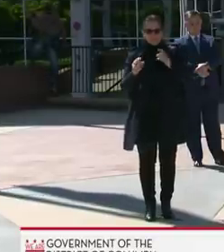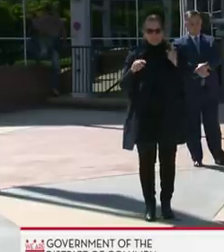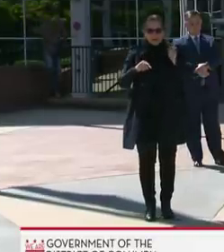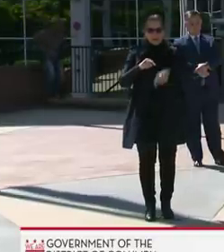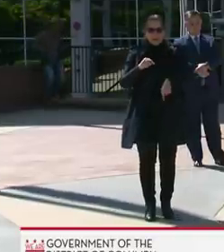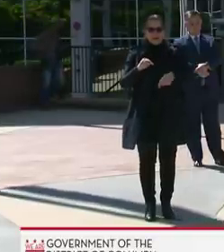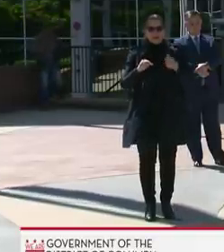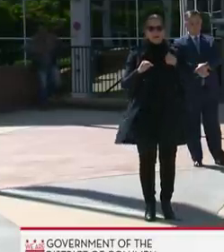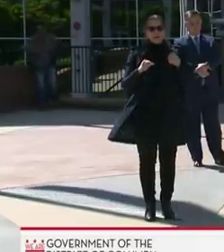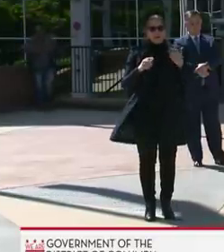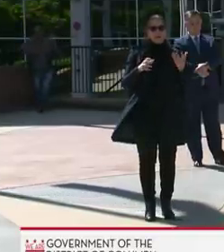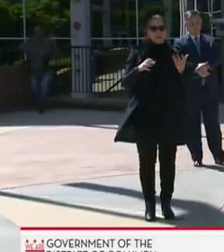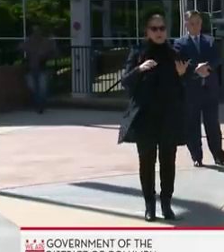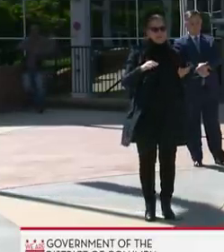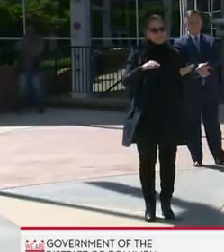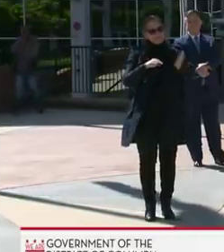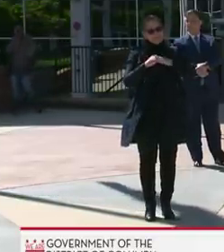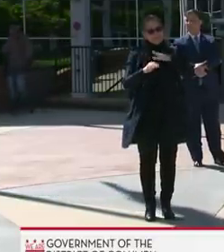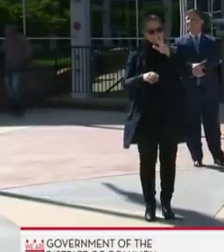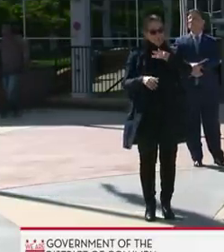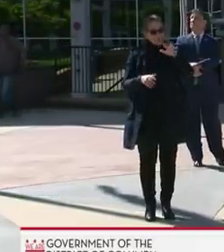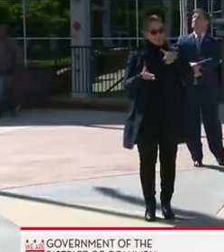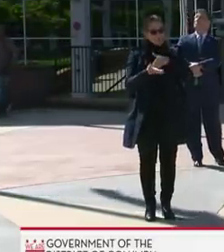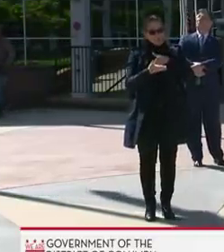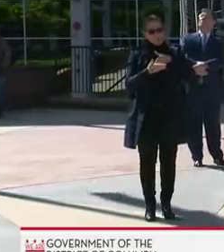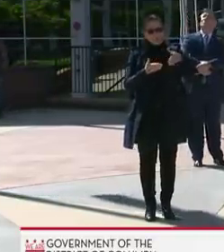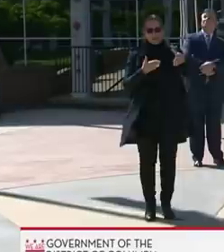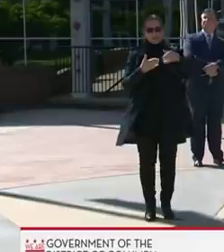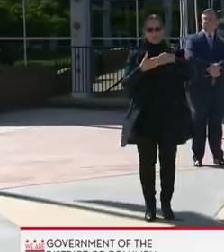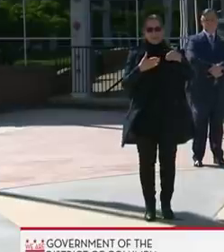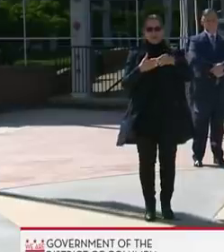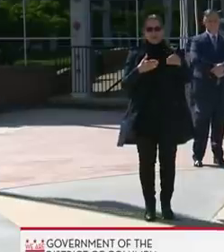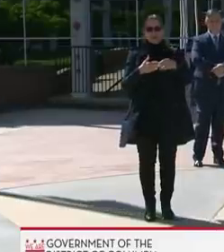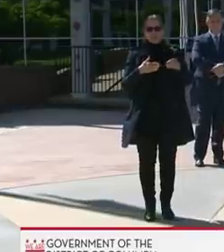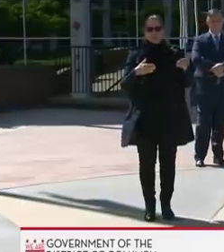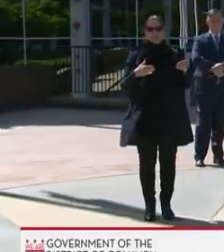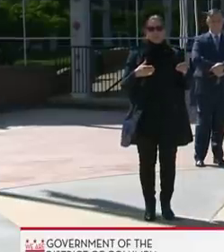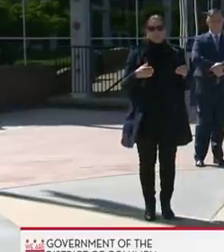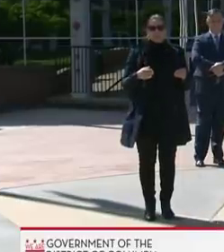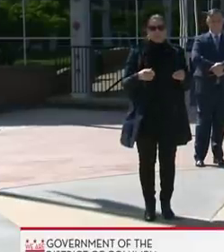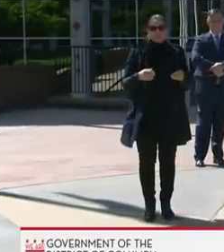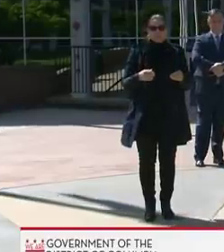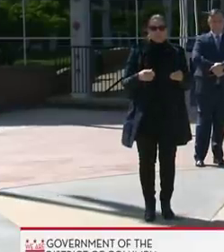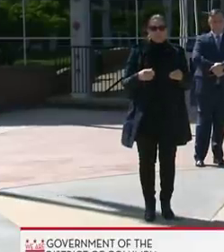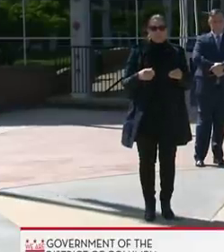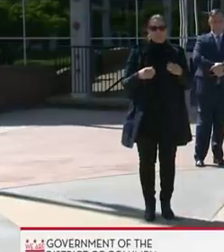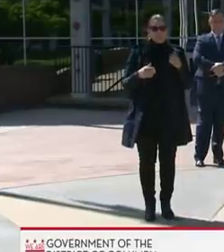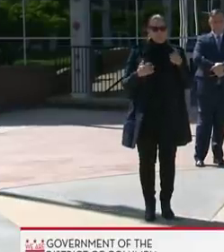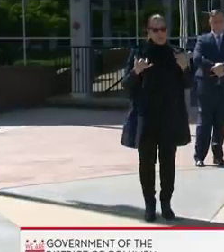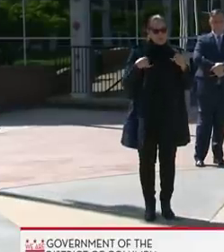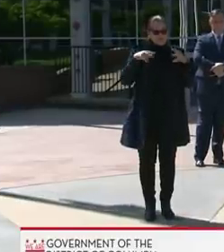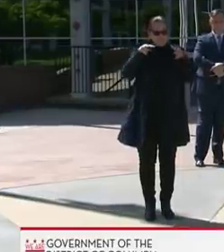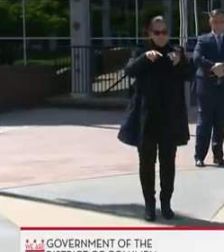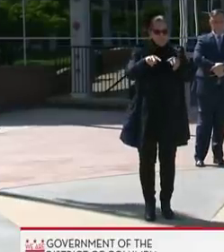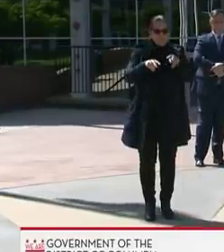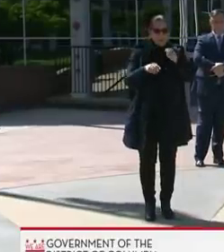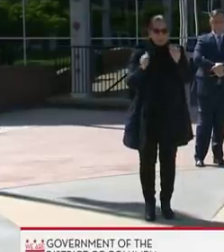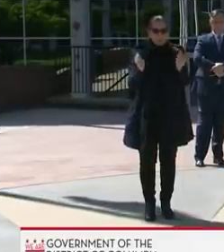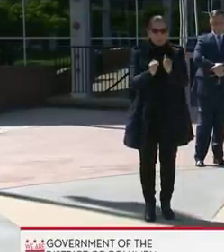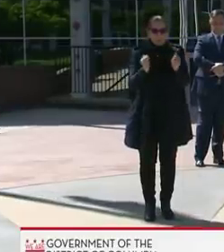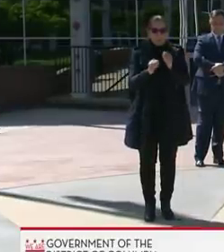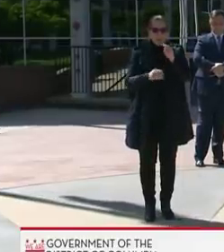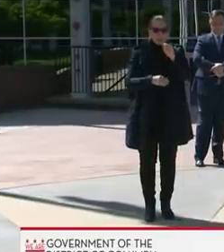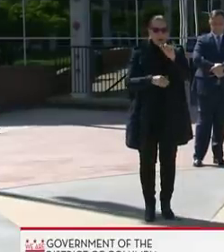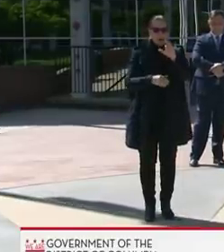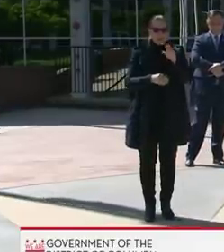we looked at the microgrant program. I think it's worth our taking a closer look at what Montgomery County did. I had a